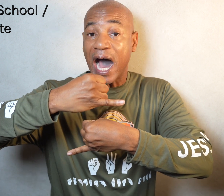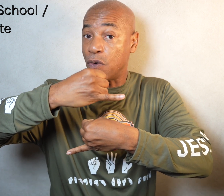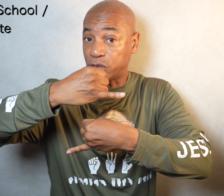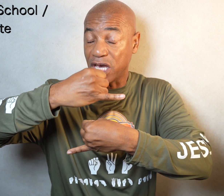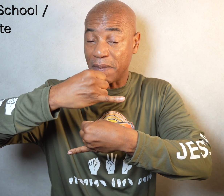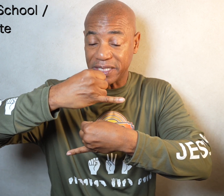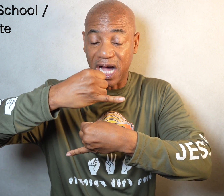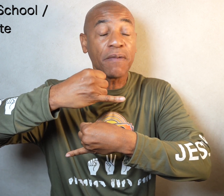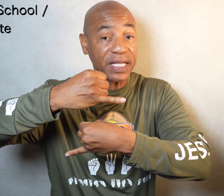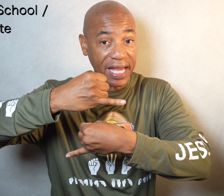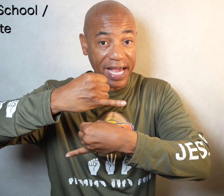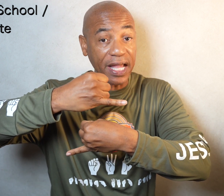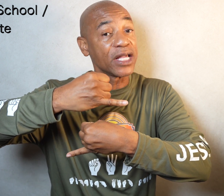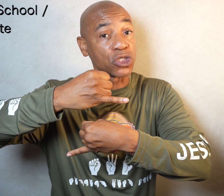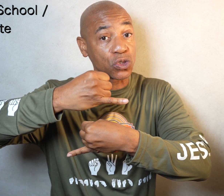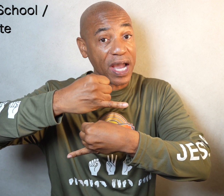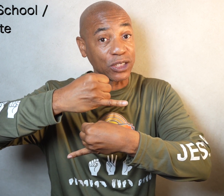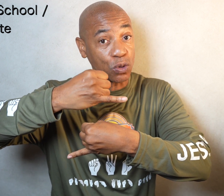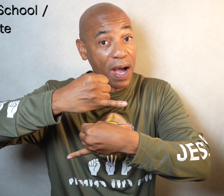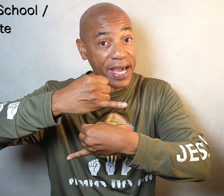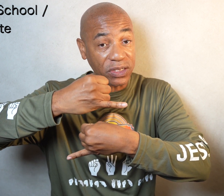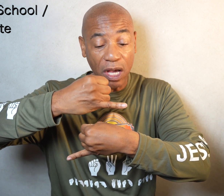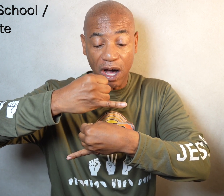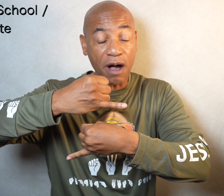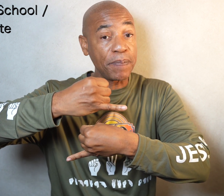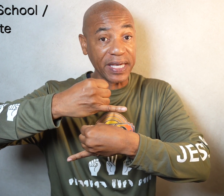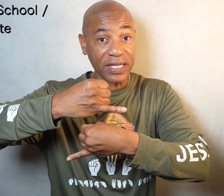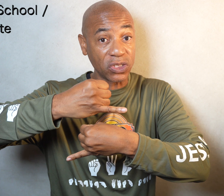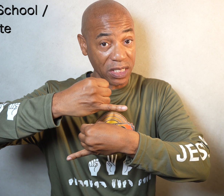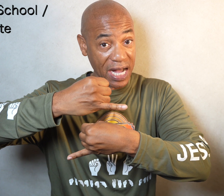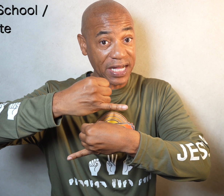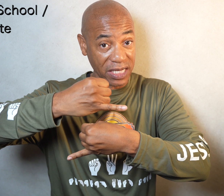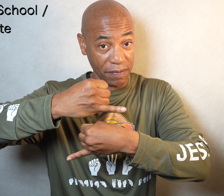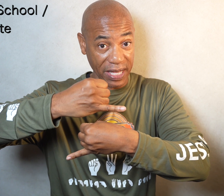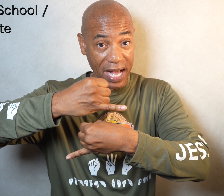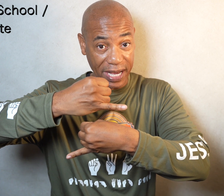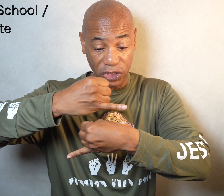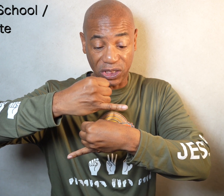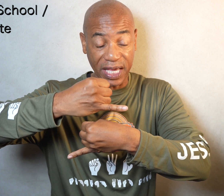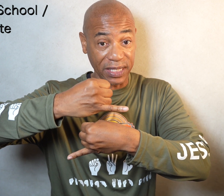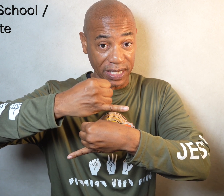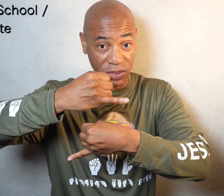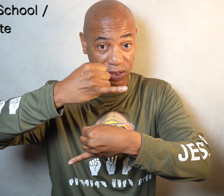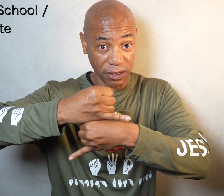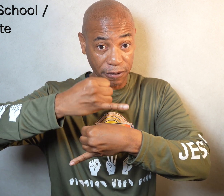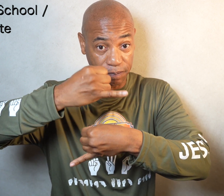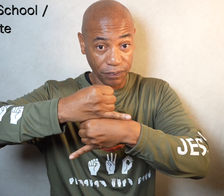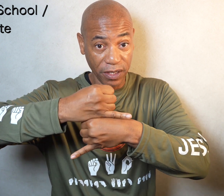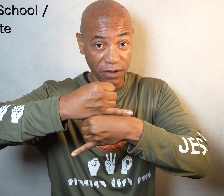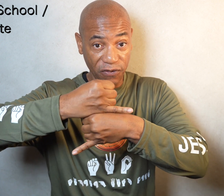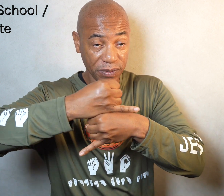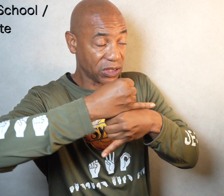will take my dominant hand and strike twice up against the non-dominant eye, just like this. From the